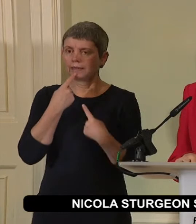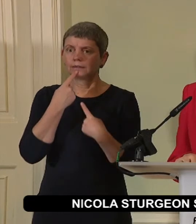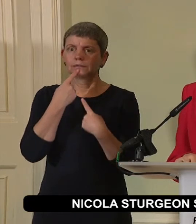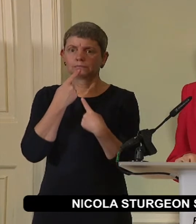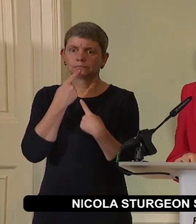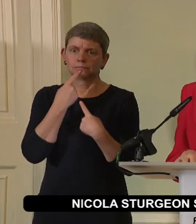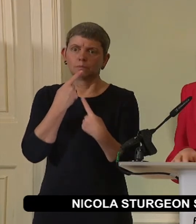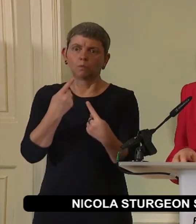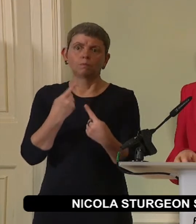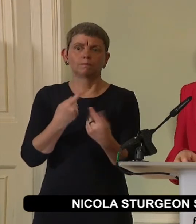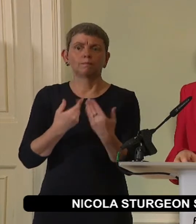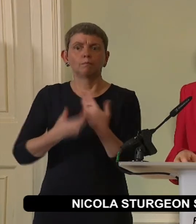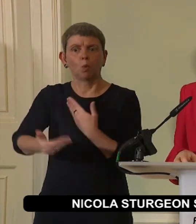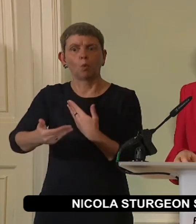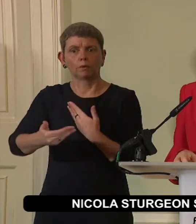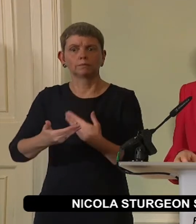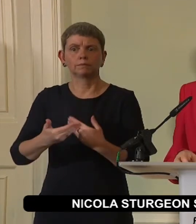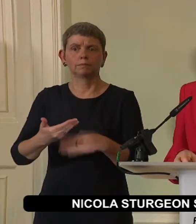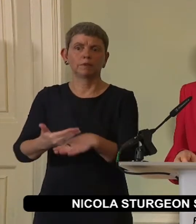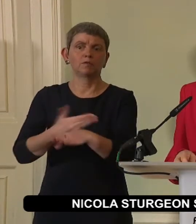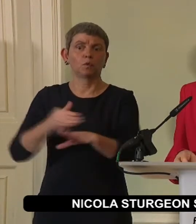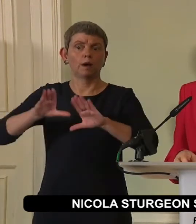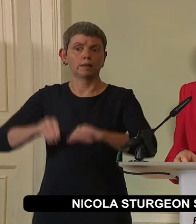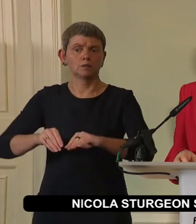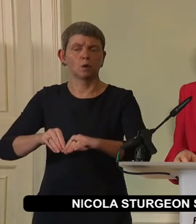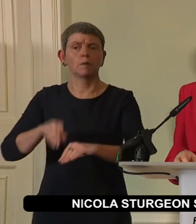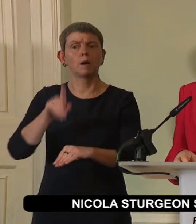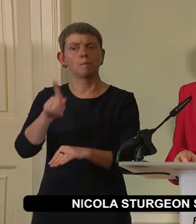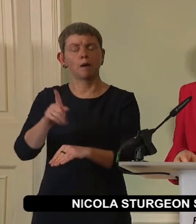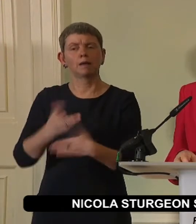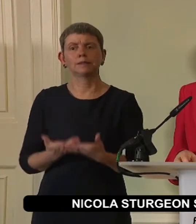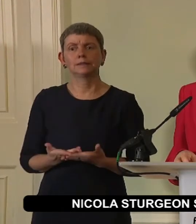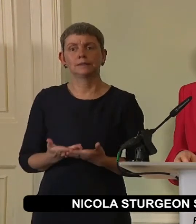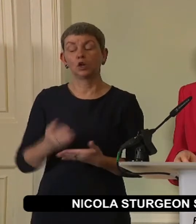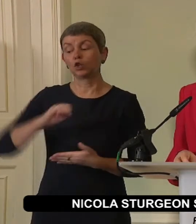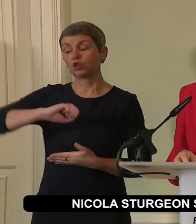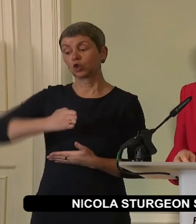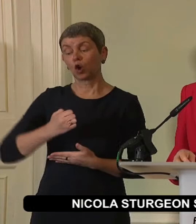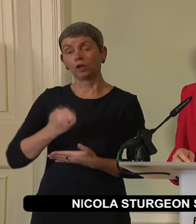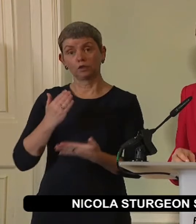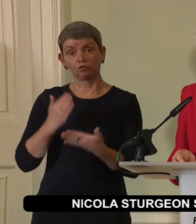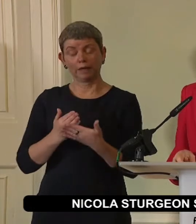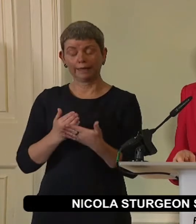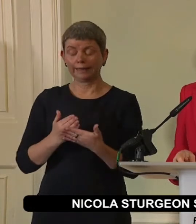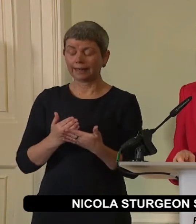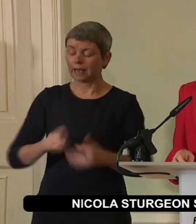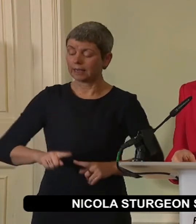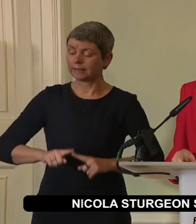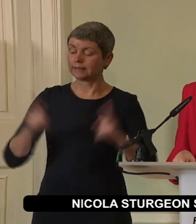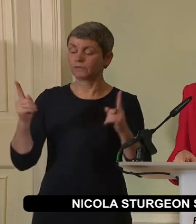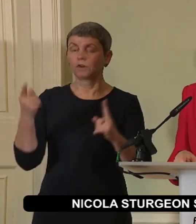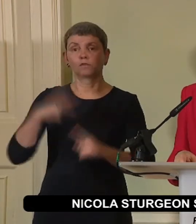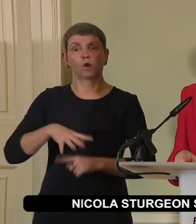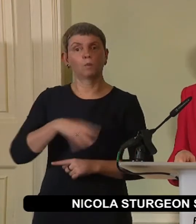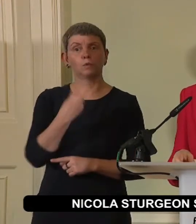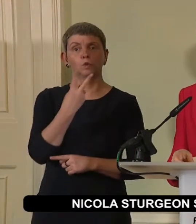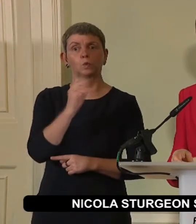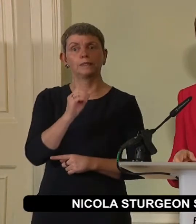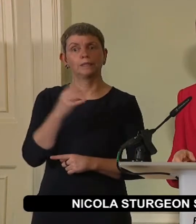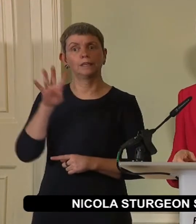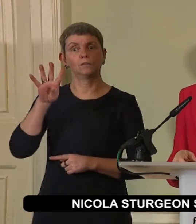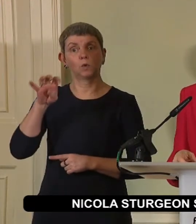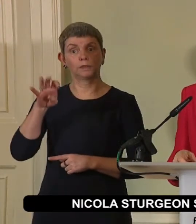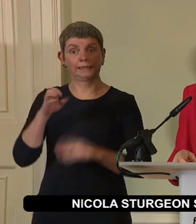brief reflections now. Scotland is a changed country since 2014, and in so many ways it